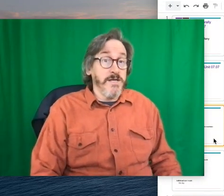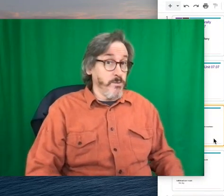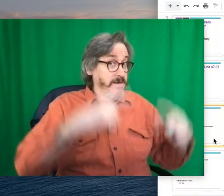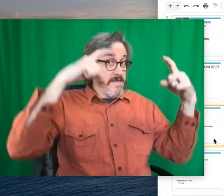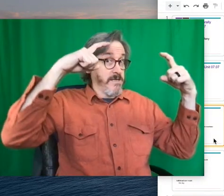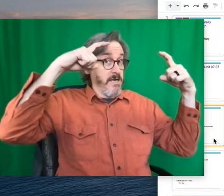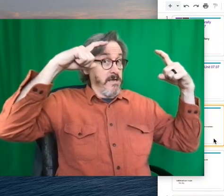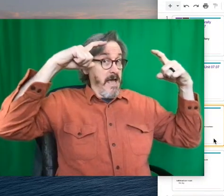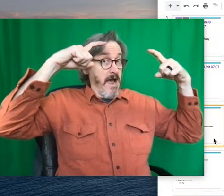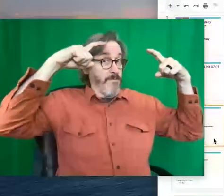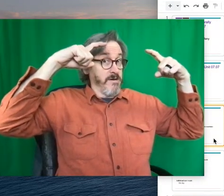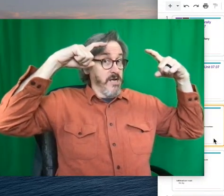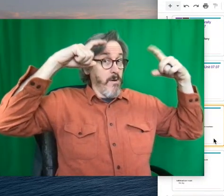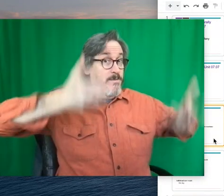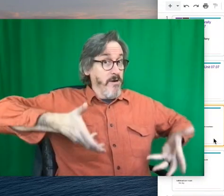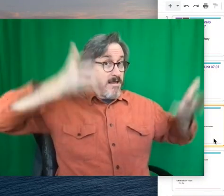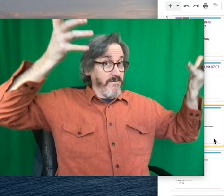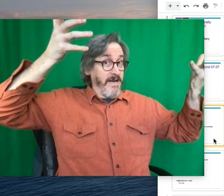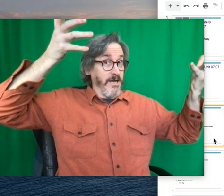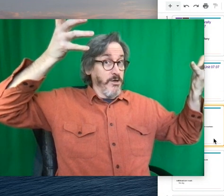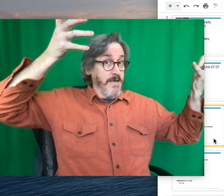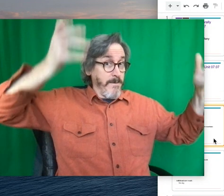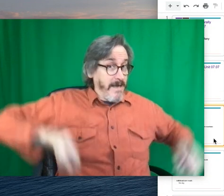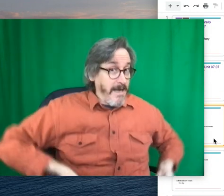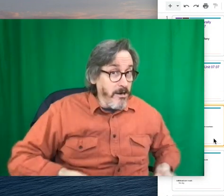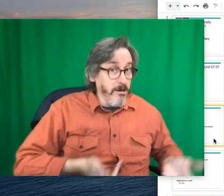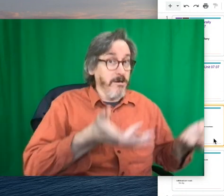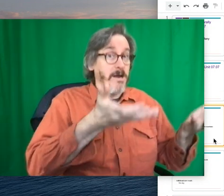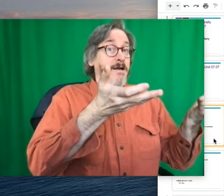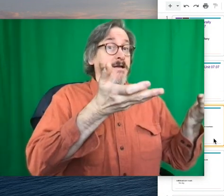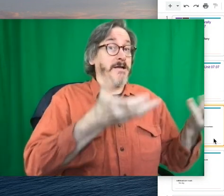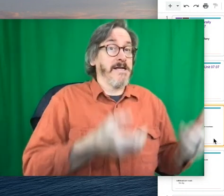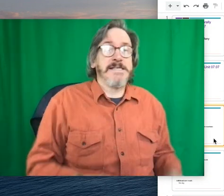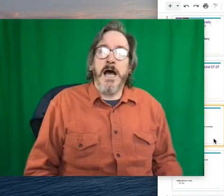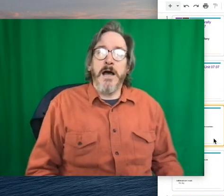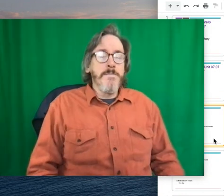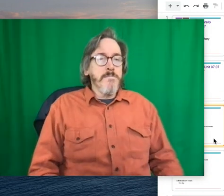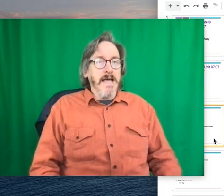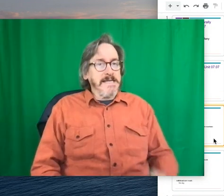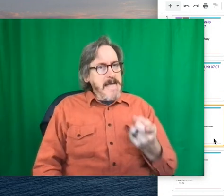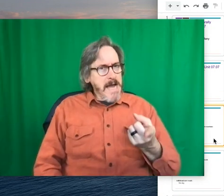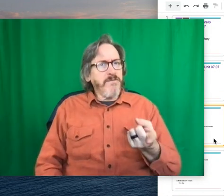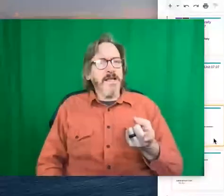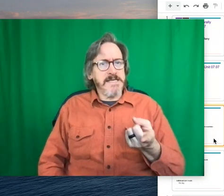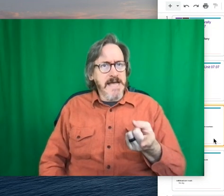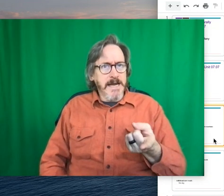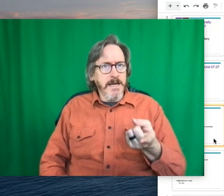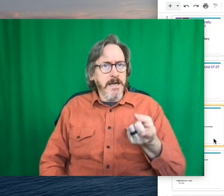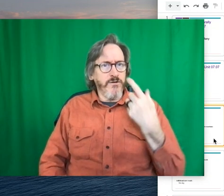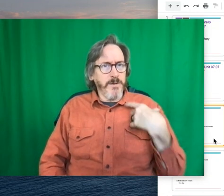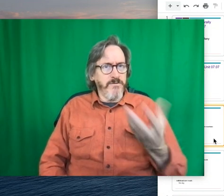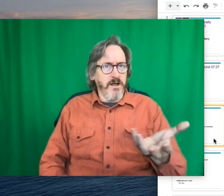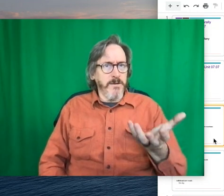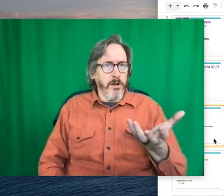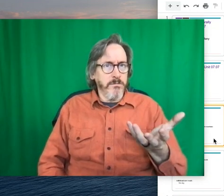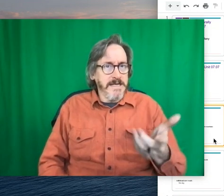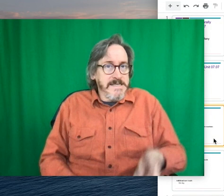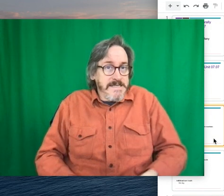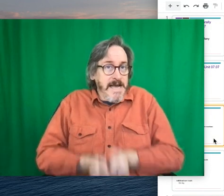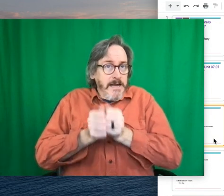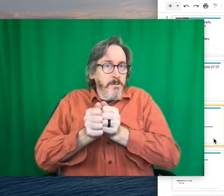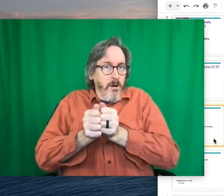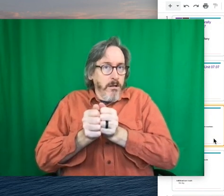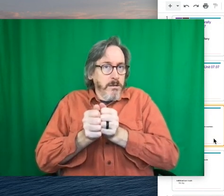So it's this, eyebrows go up, you're elevating a new topic. Here, it's kind of like setting, if you've played volleyball,